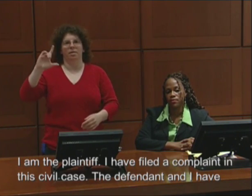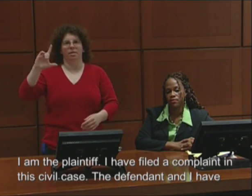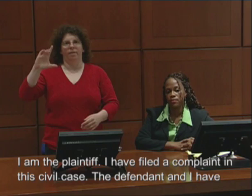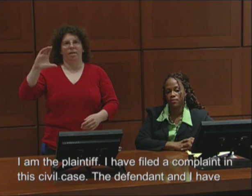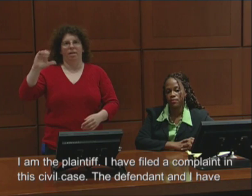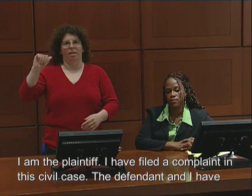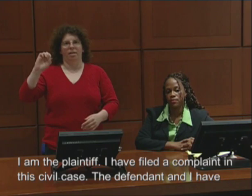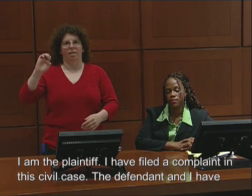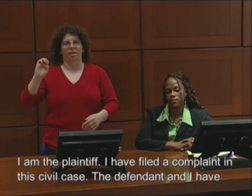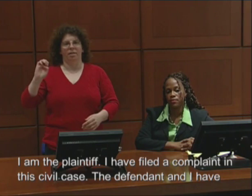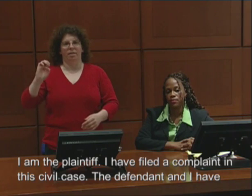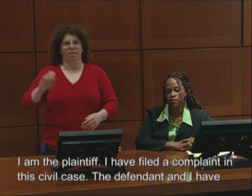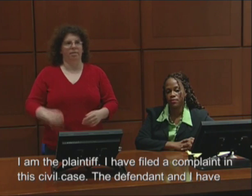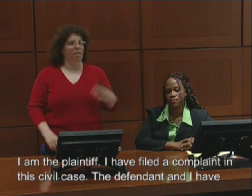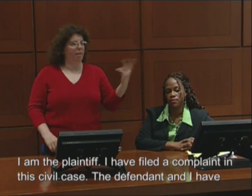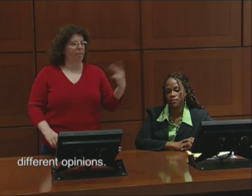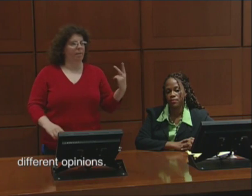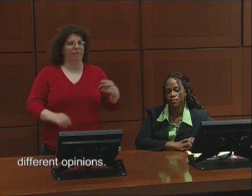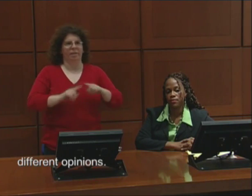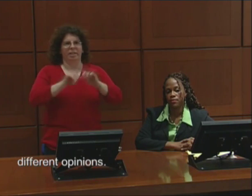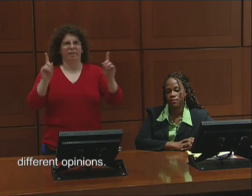Defendant and I have different opinions.